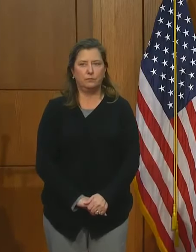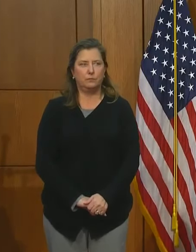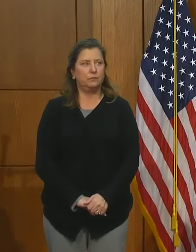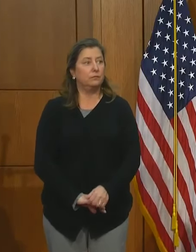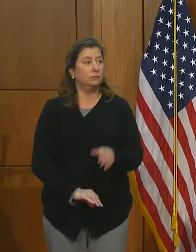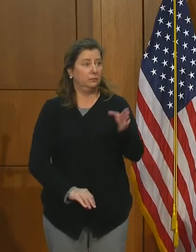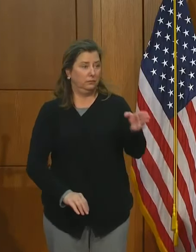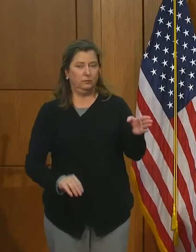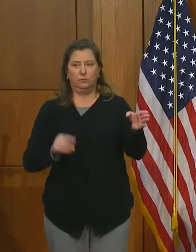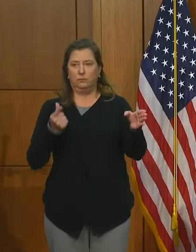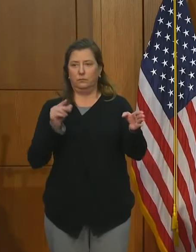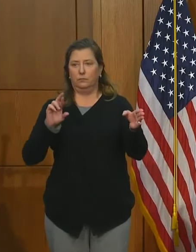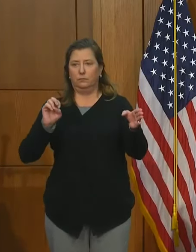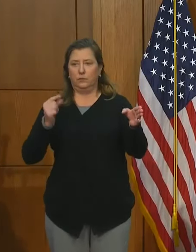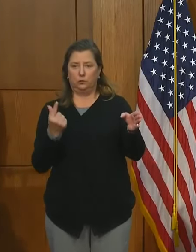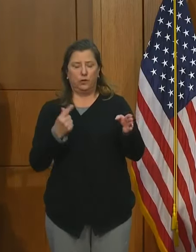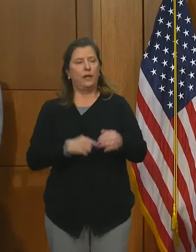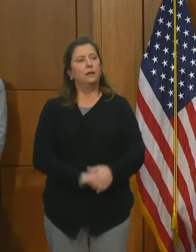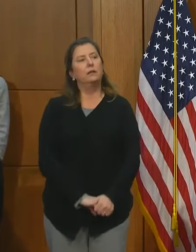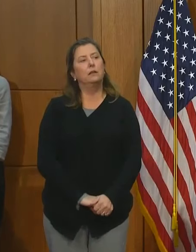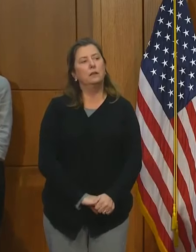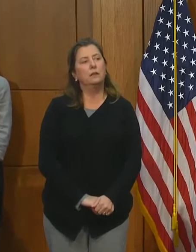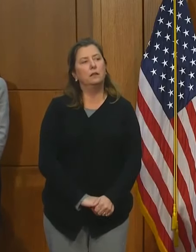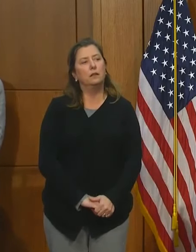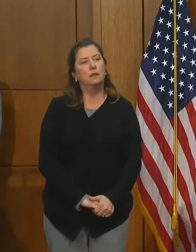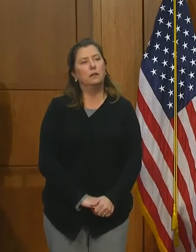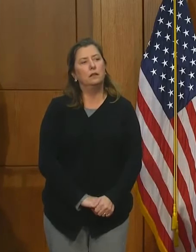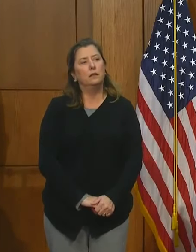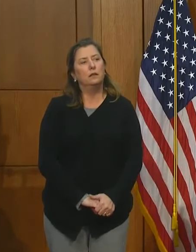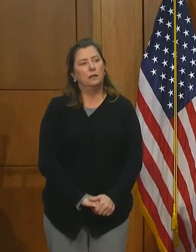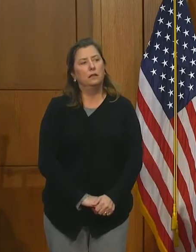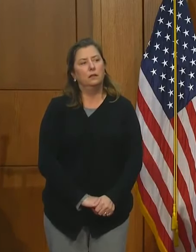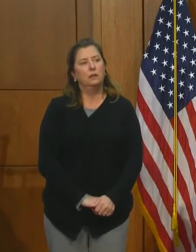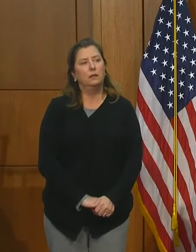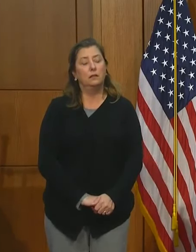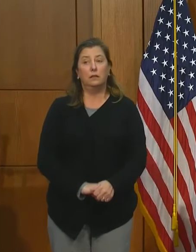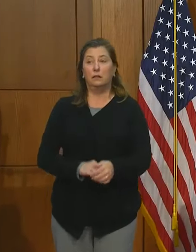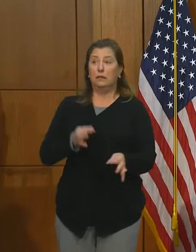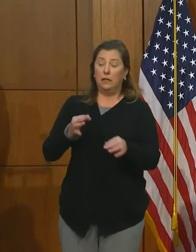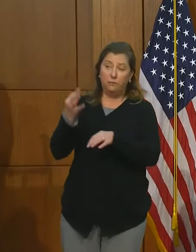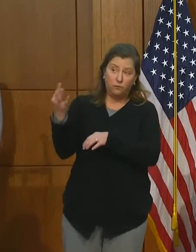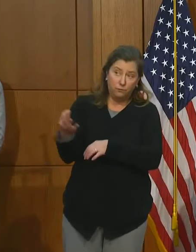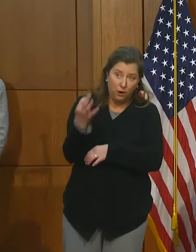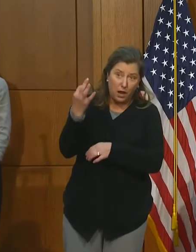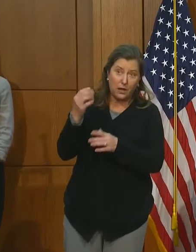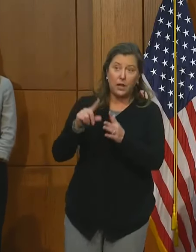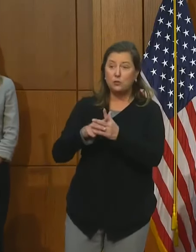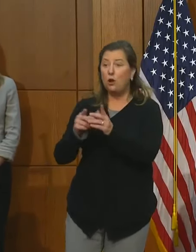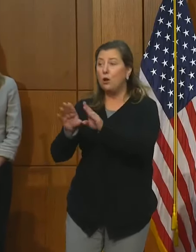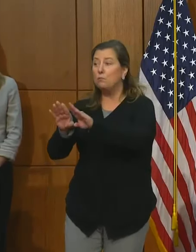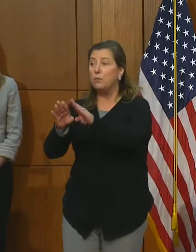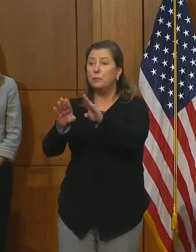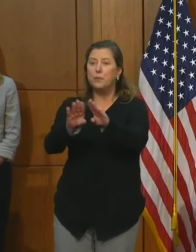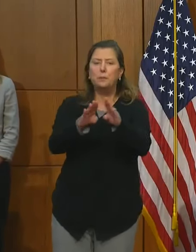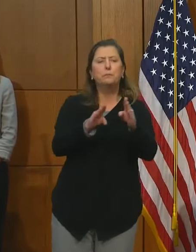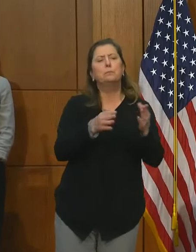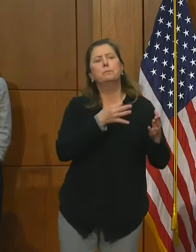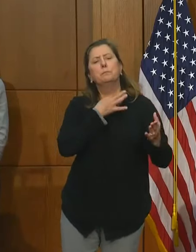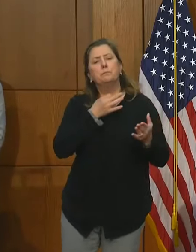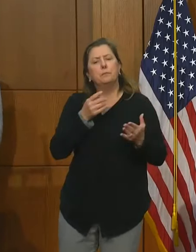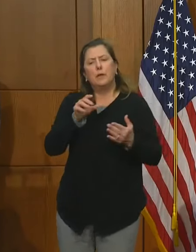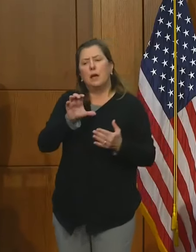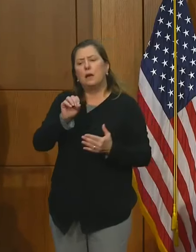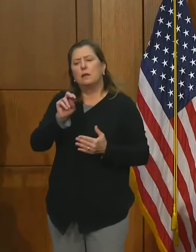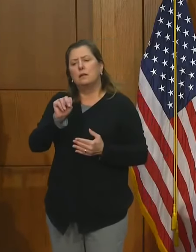If you're able to begin rolling back some of the restrictions on Friday, can you talk a little bit about where you stand on the contract